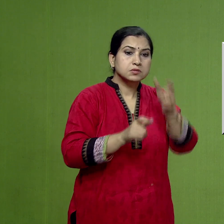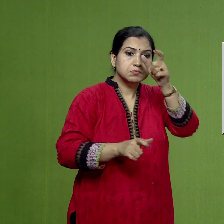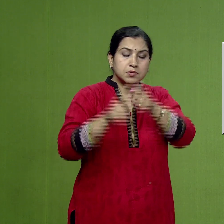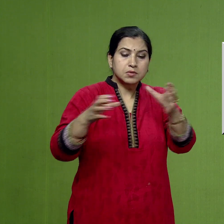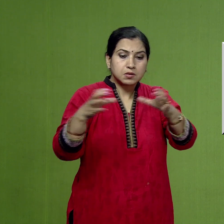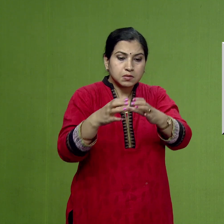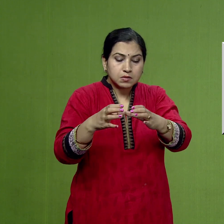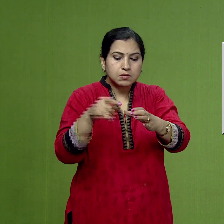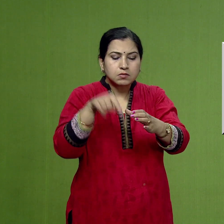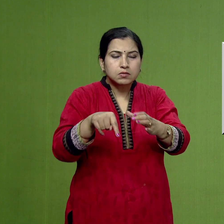which measures